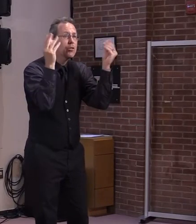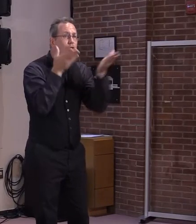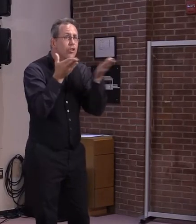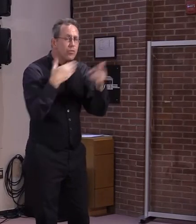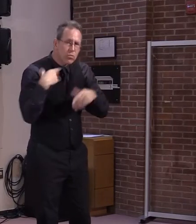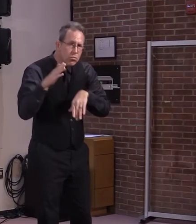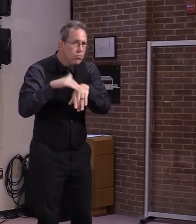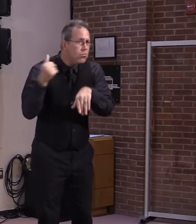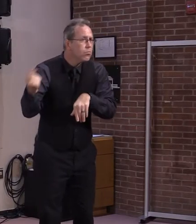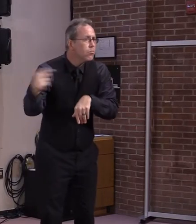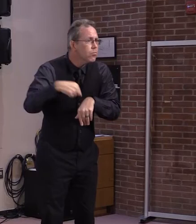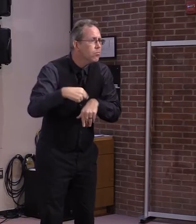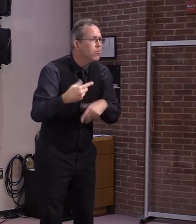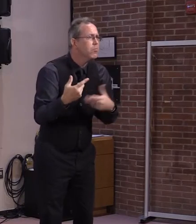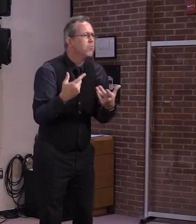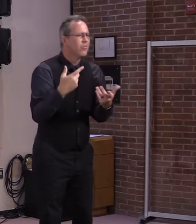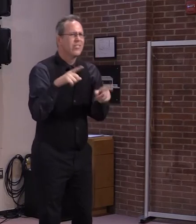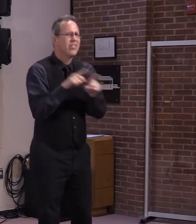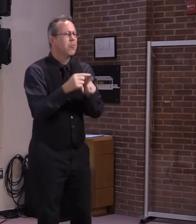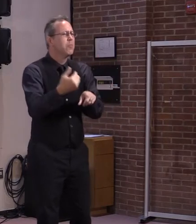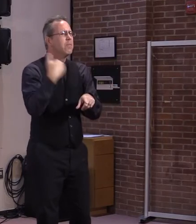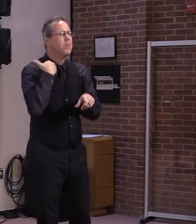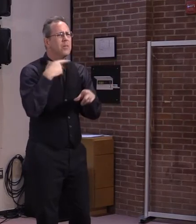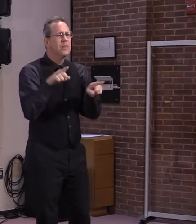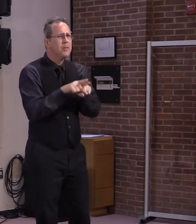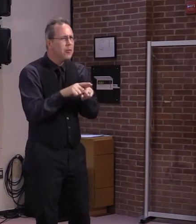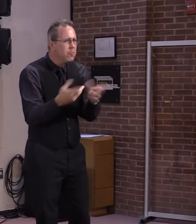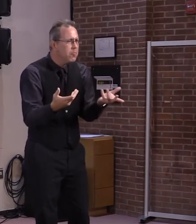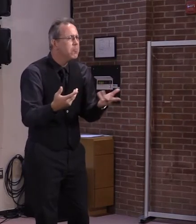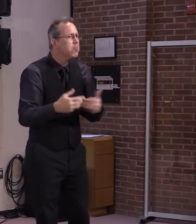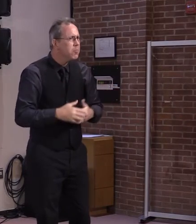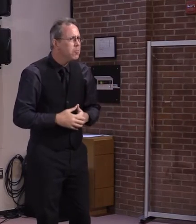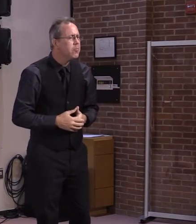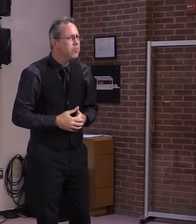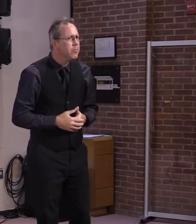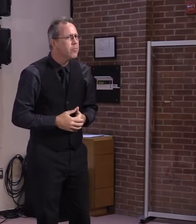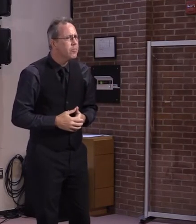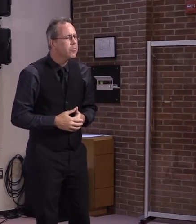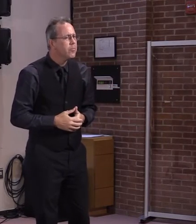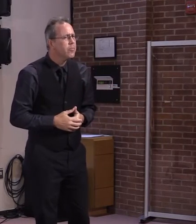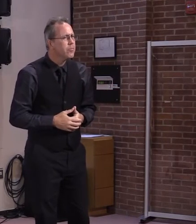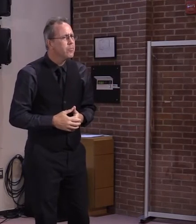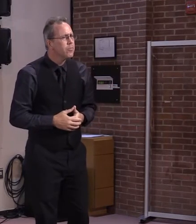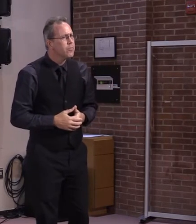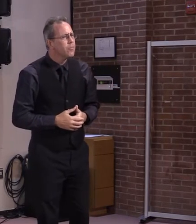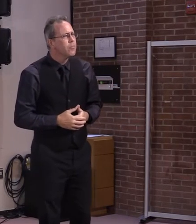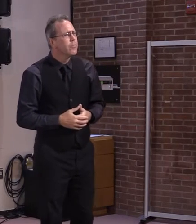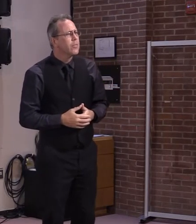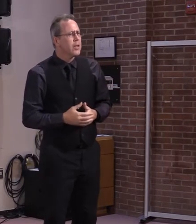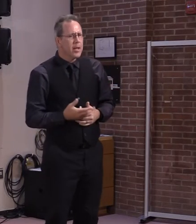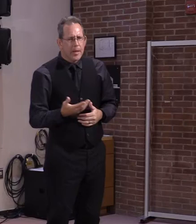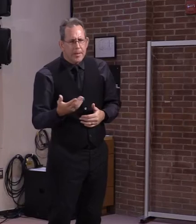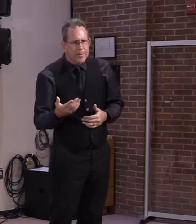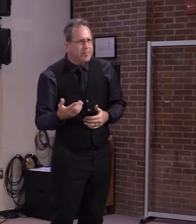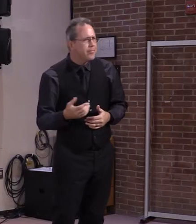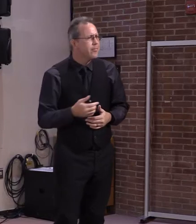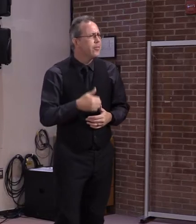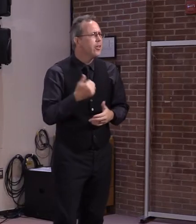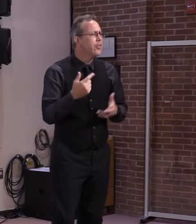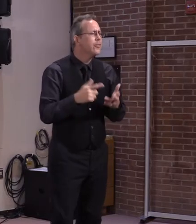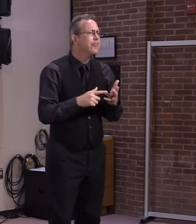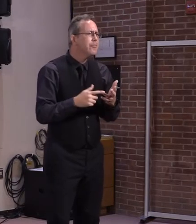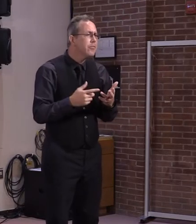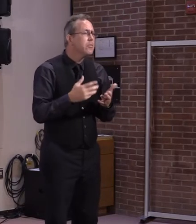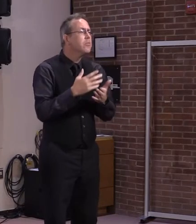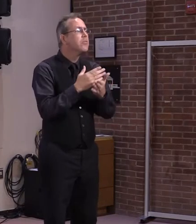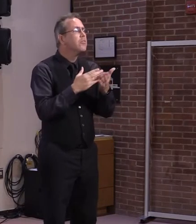that we've been using throughout this pandemic and redeploying some of the pandemic. We're using some of the health department and